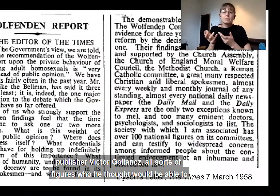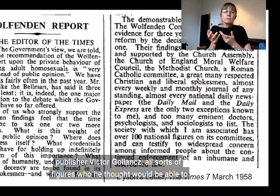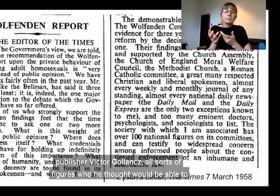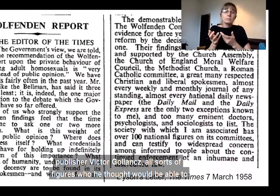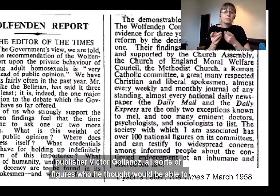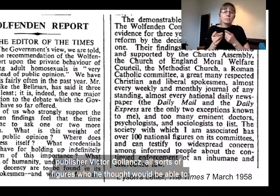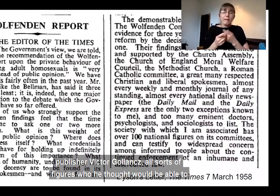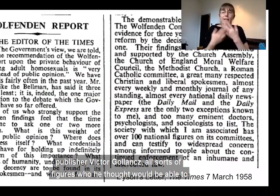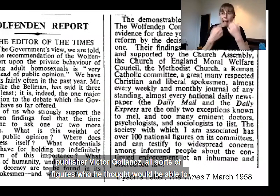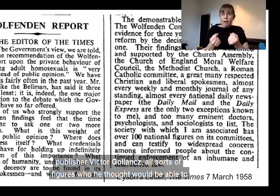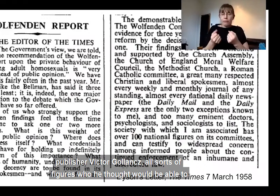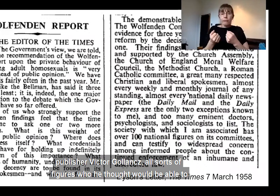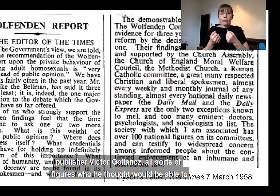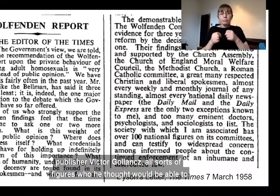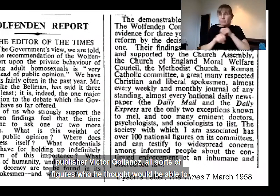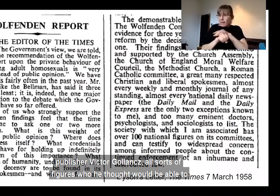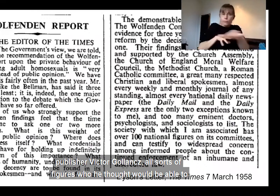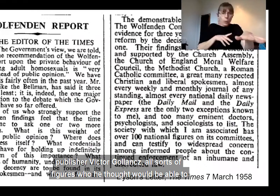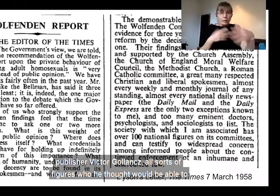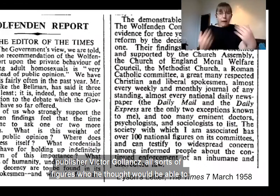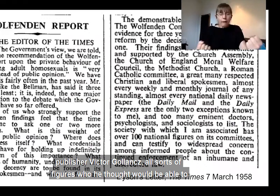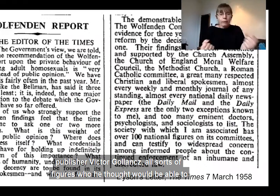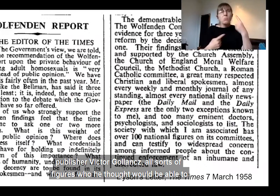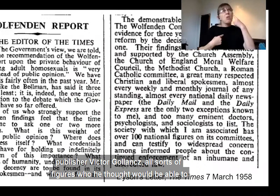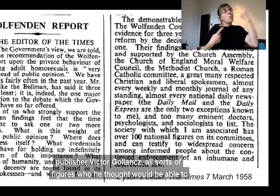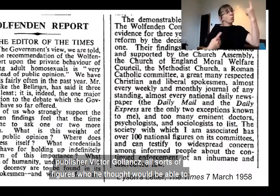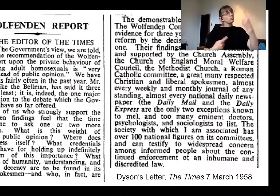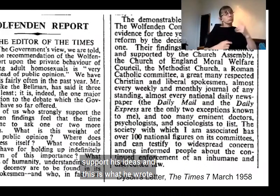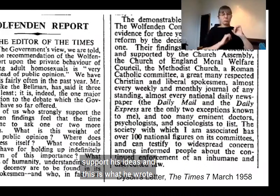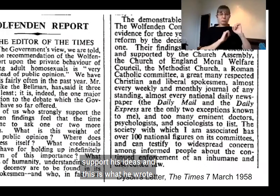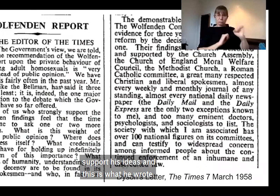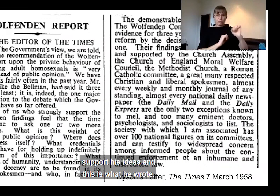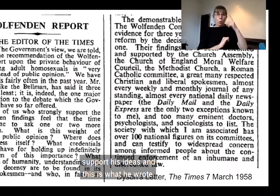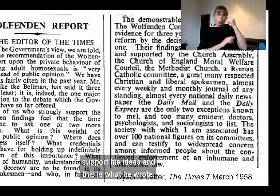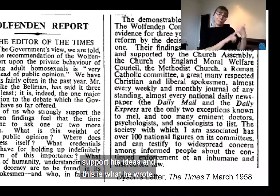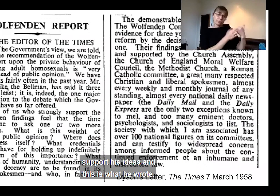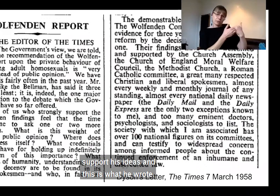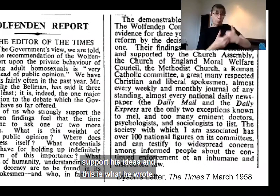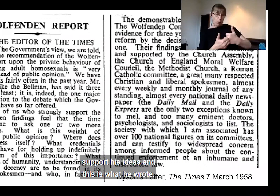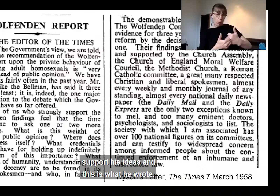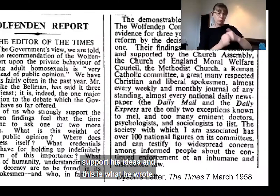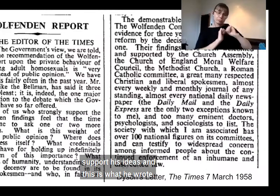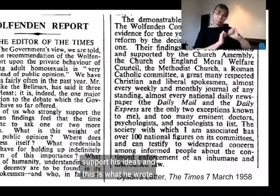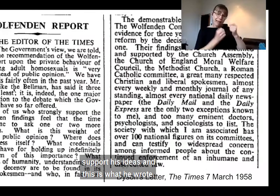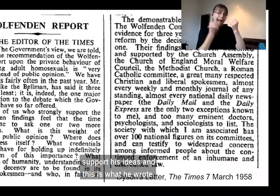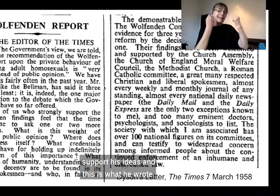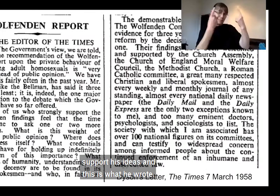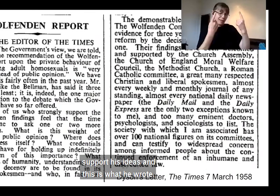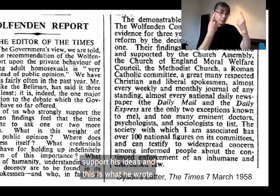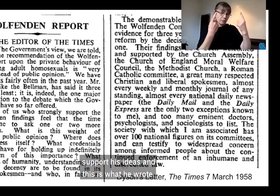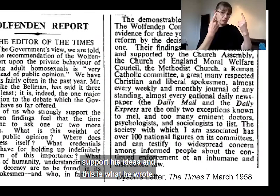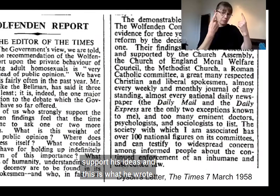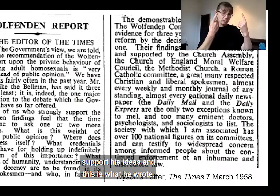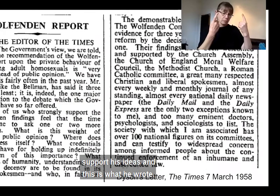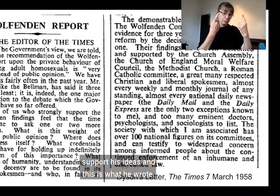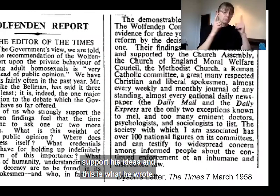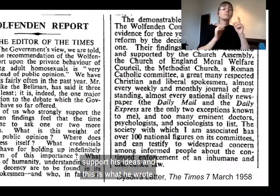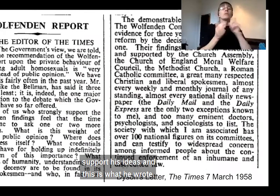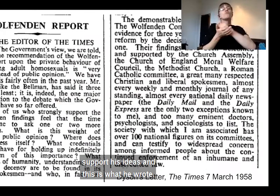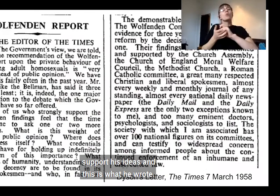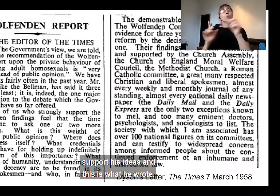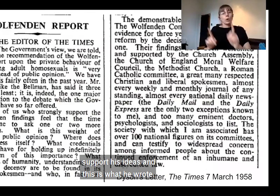all sorts of figures who he thought would be able to support his ideas. And this is what he